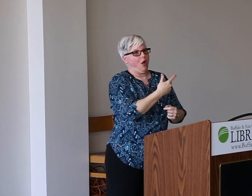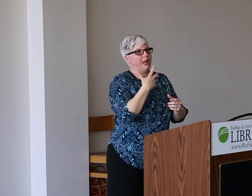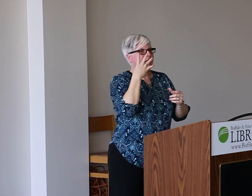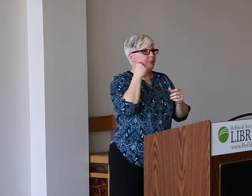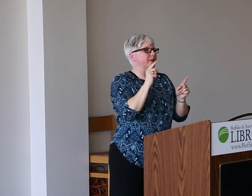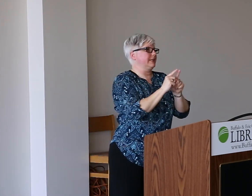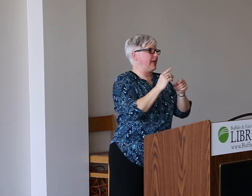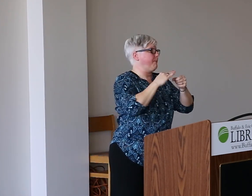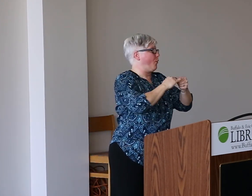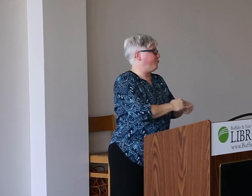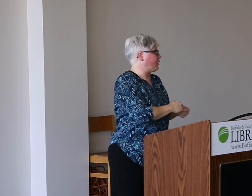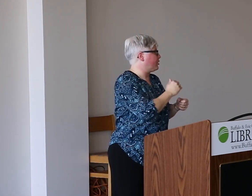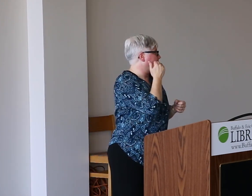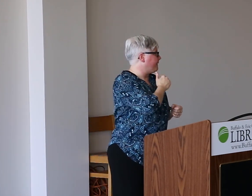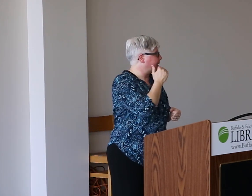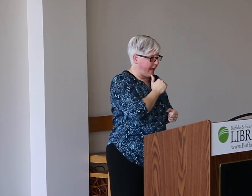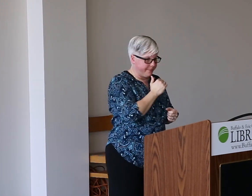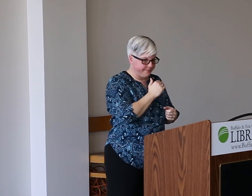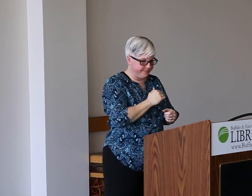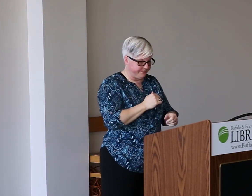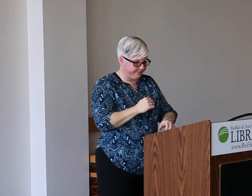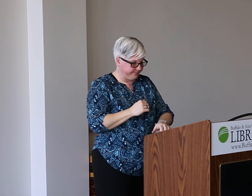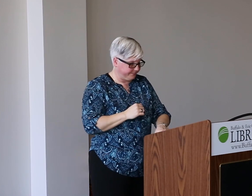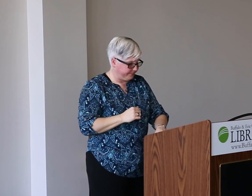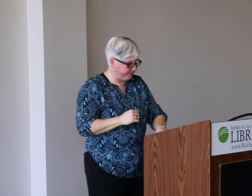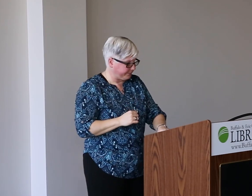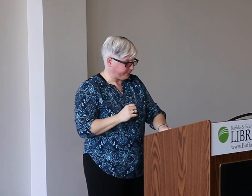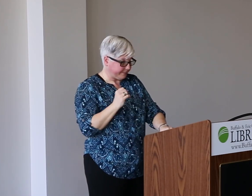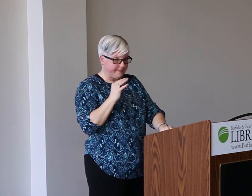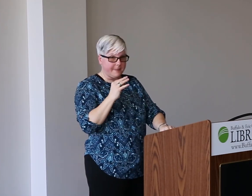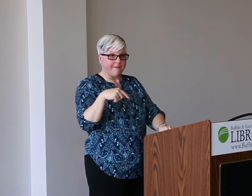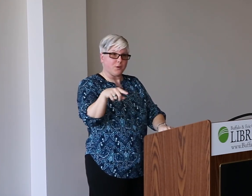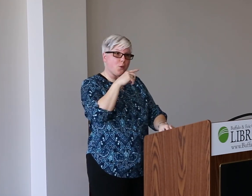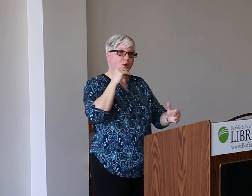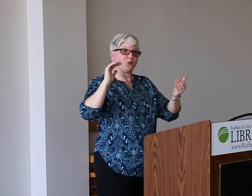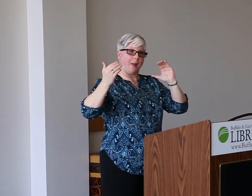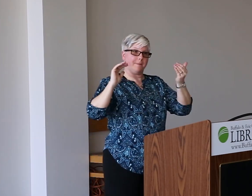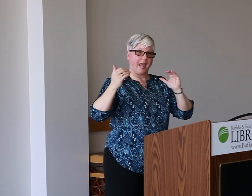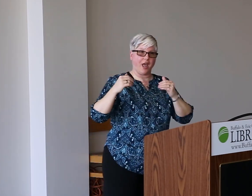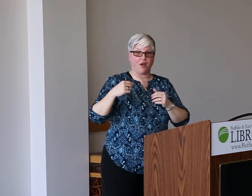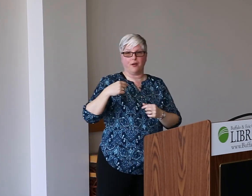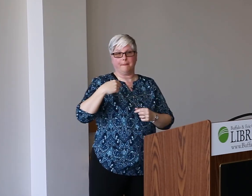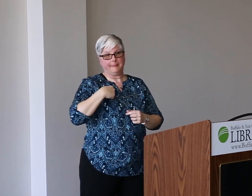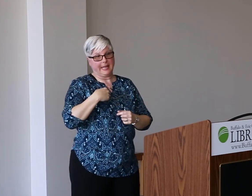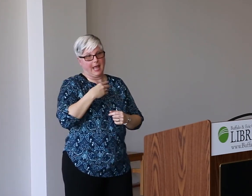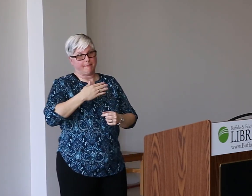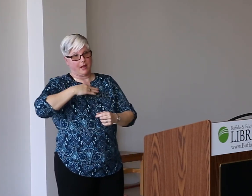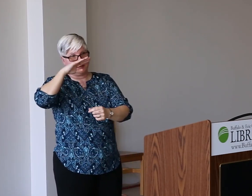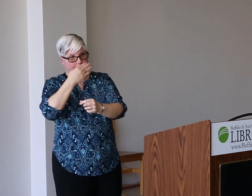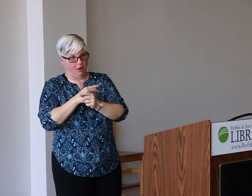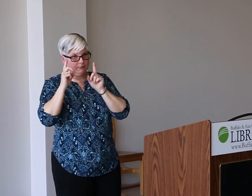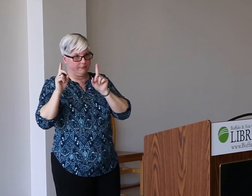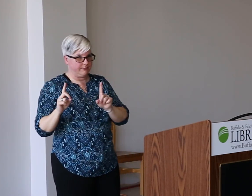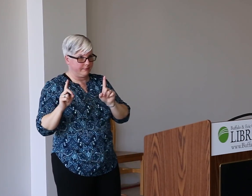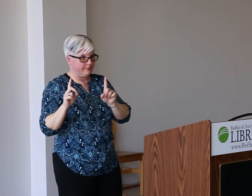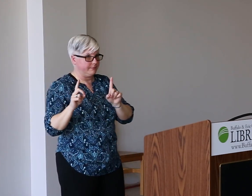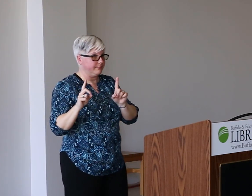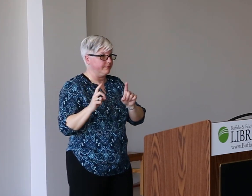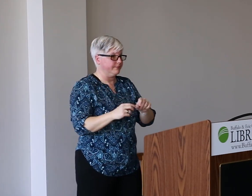person, but we all experience the same oppression every day. If you were to compare myself